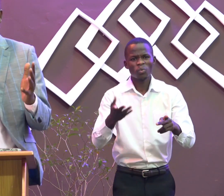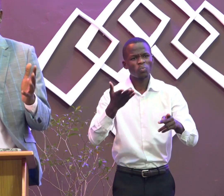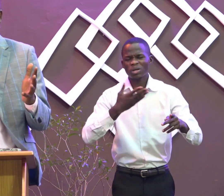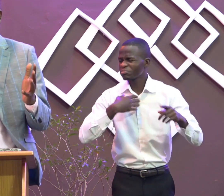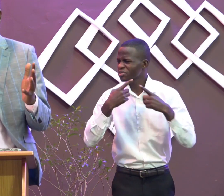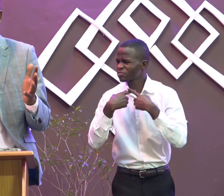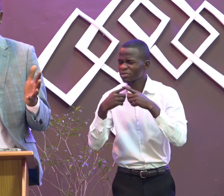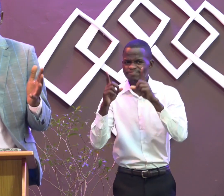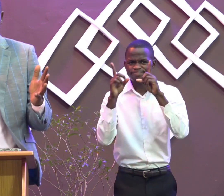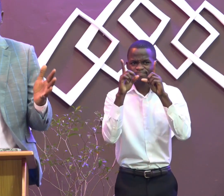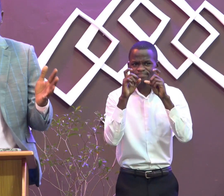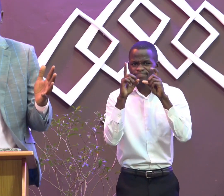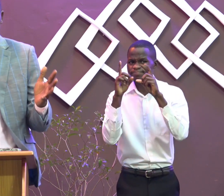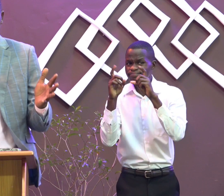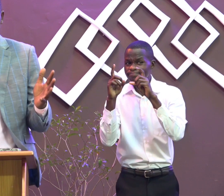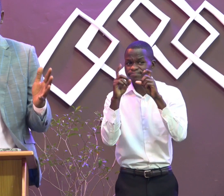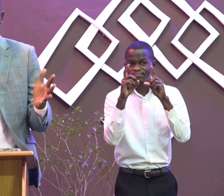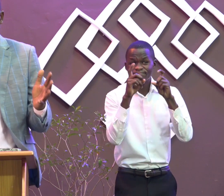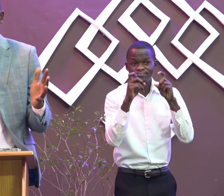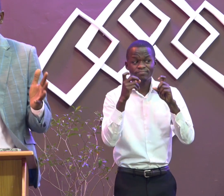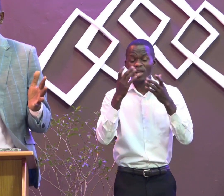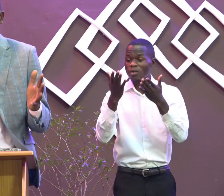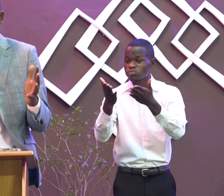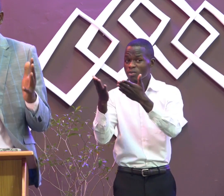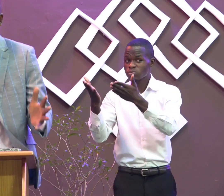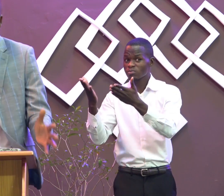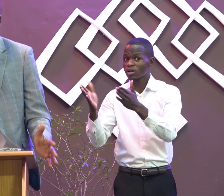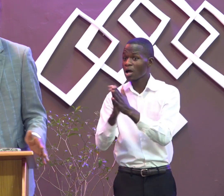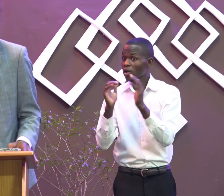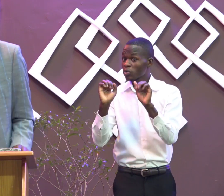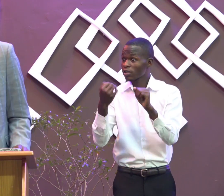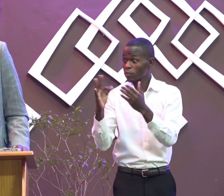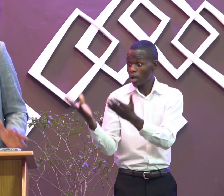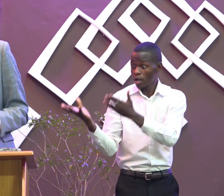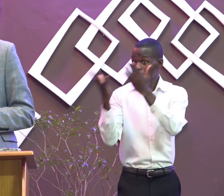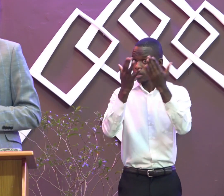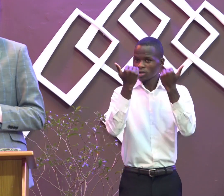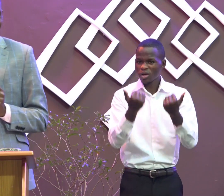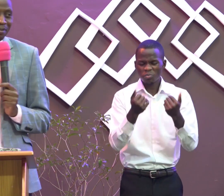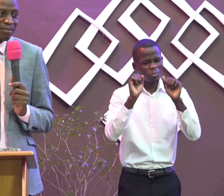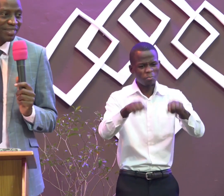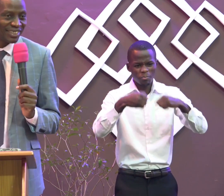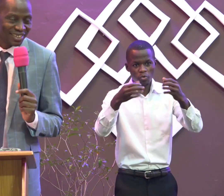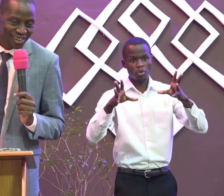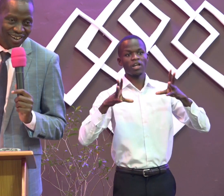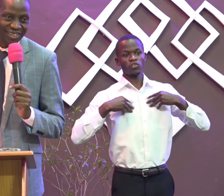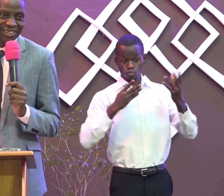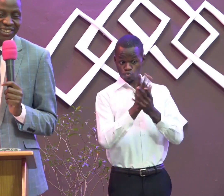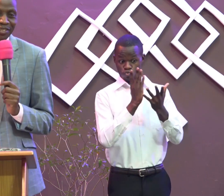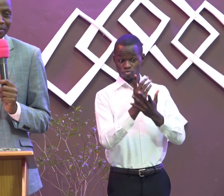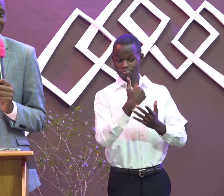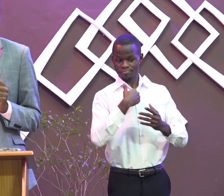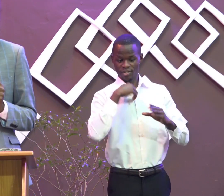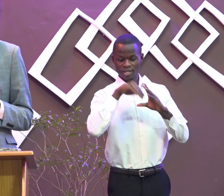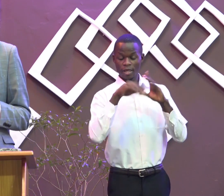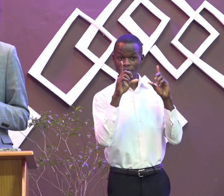bifana nyinga twabirese wano byebatu kubato inzana kukiriza nti bibafe. We have photographs that were taken at that time. When you